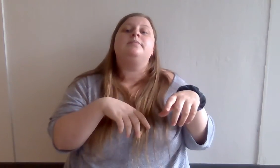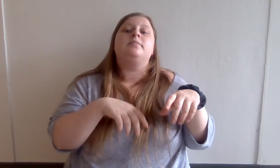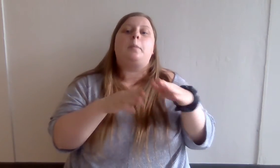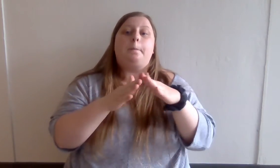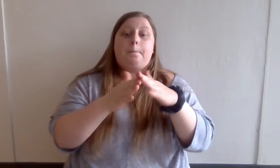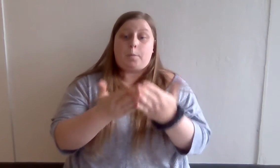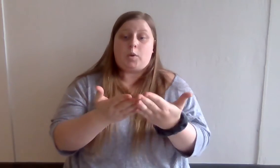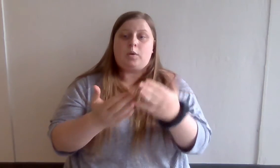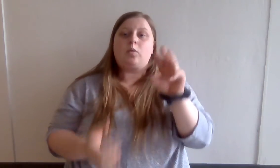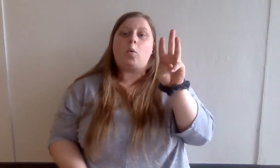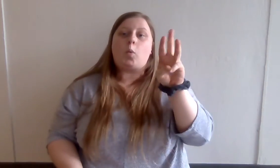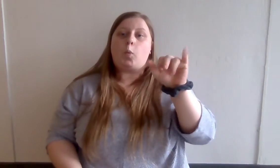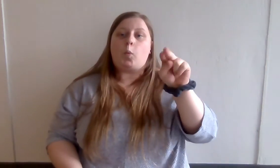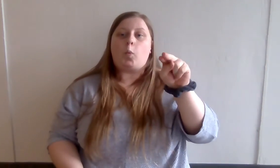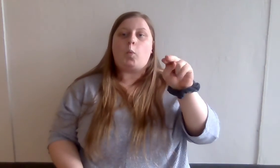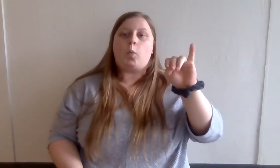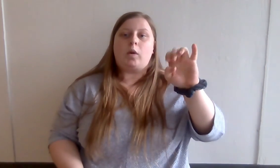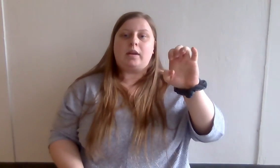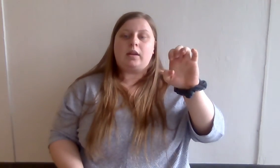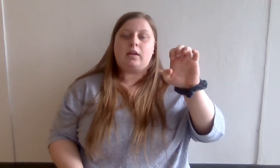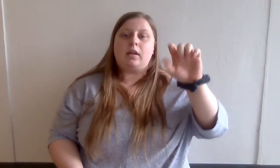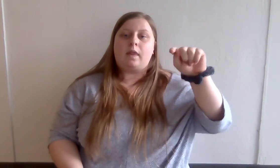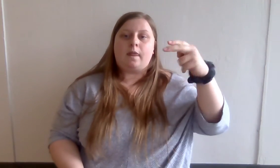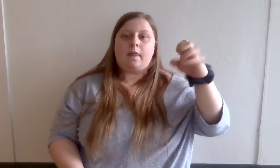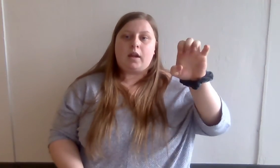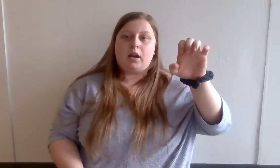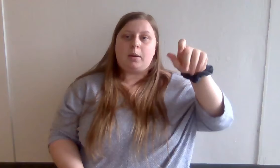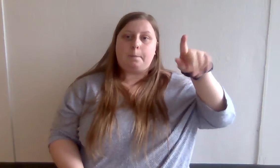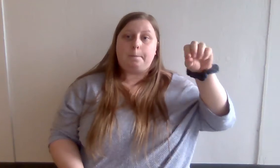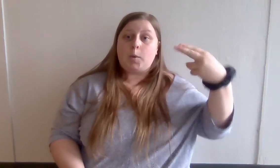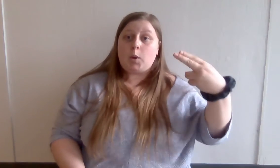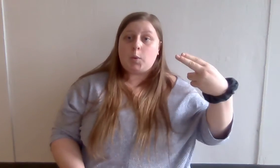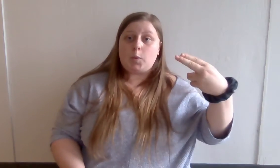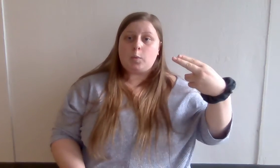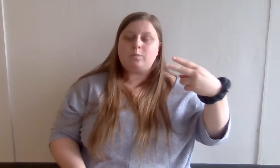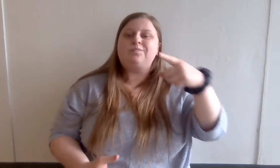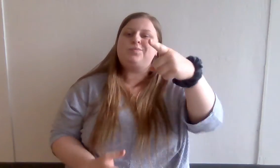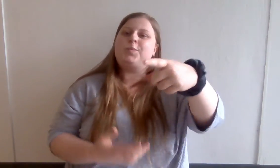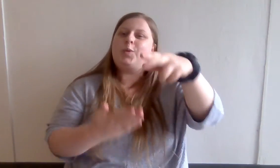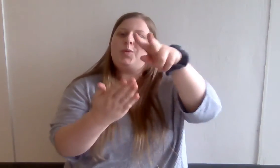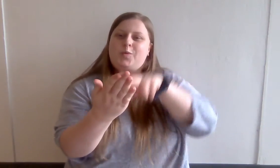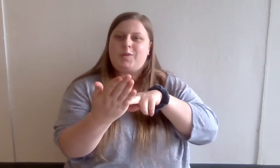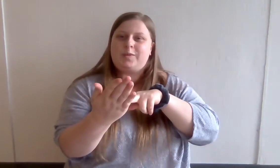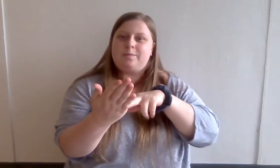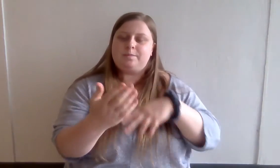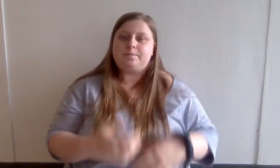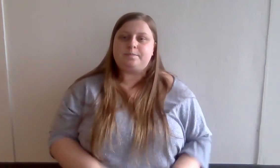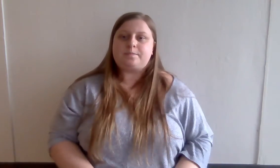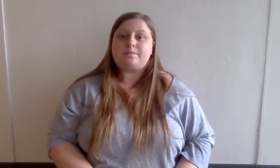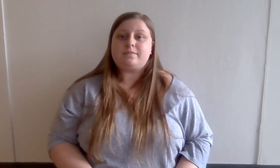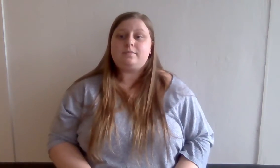example, you can say book, Winnie the Pooh. You read.